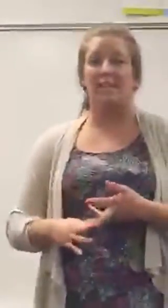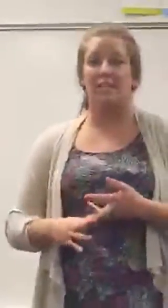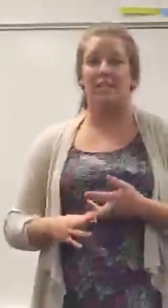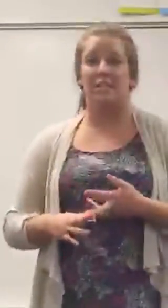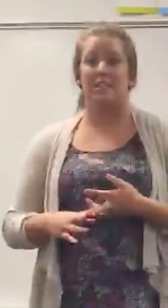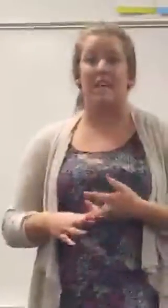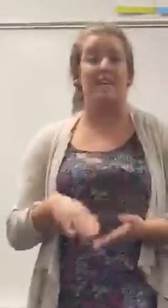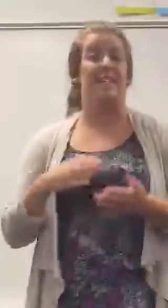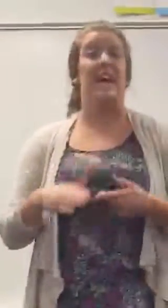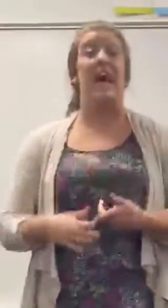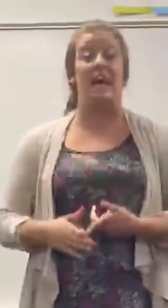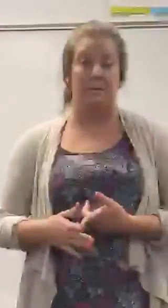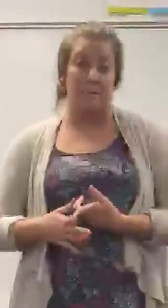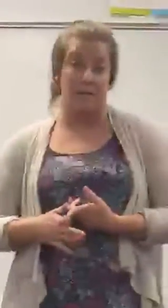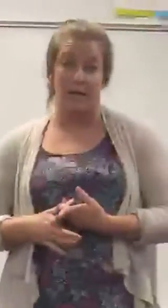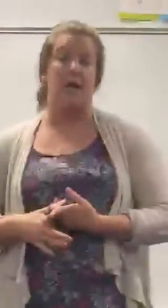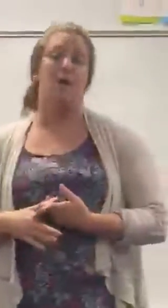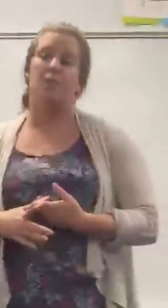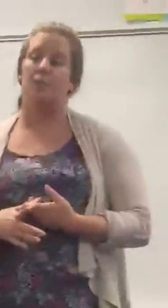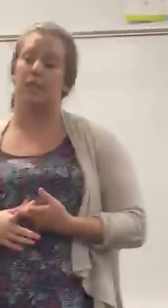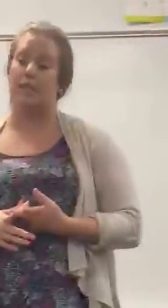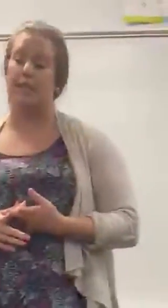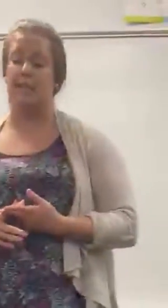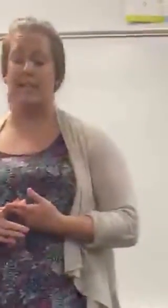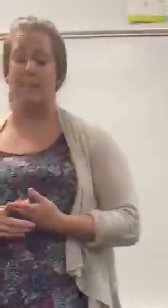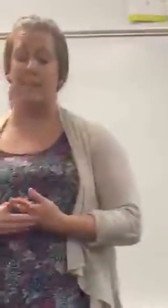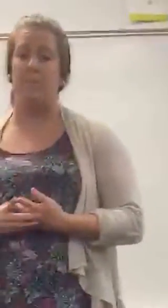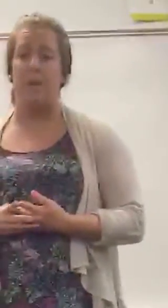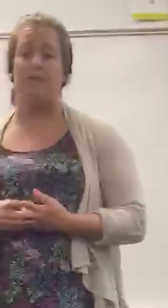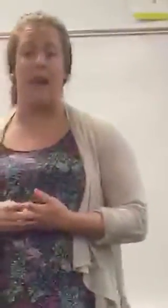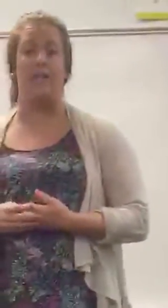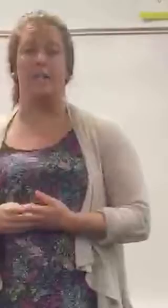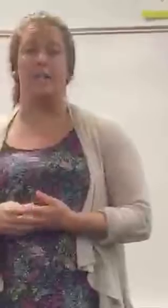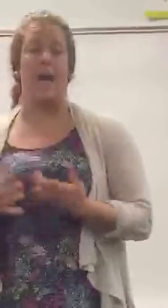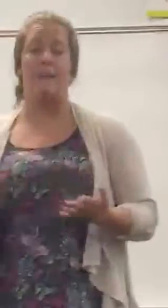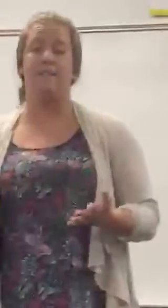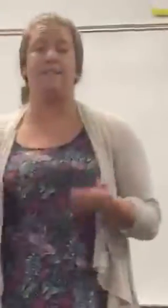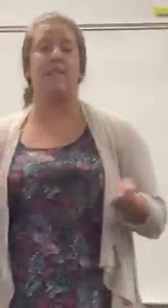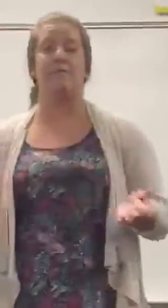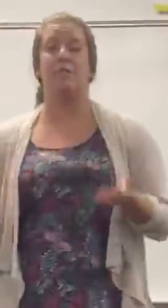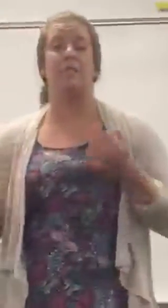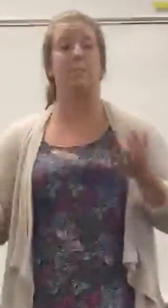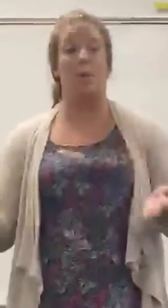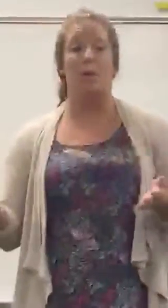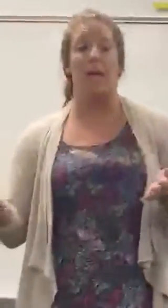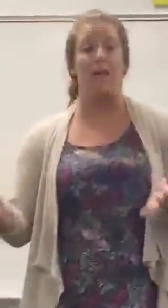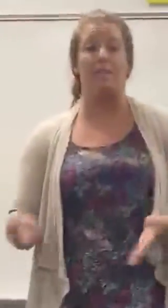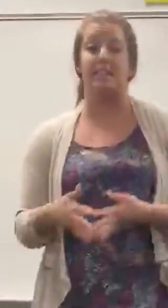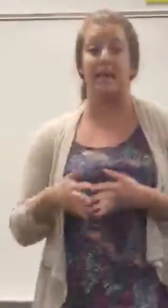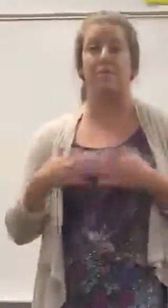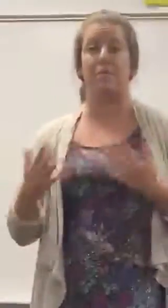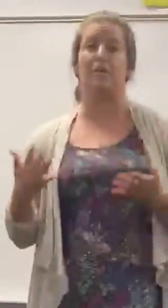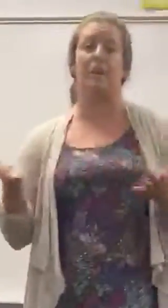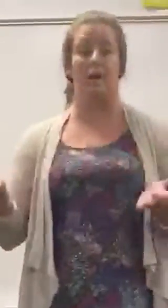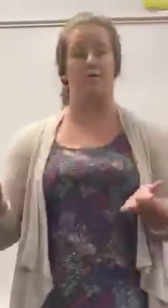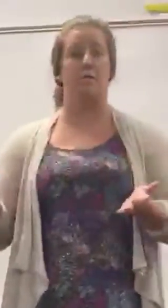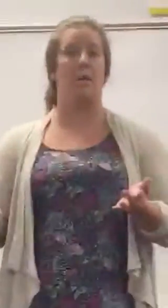teachers think that time, I've heard, was one of the things that was a big factor. Not having the time to explore, not having the time to really get comfortable with